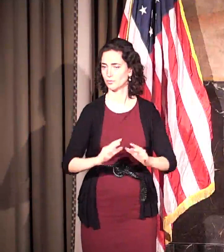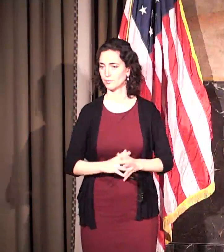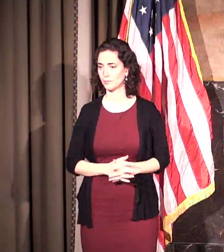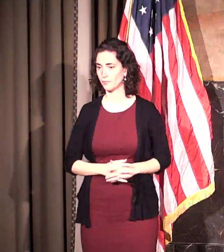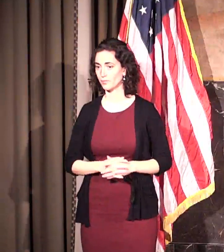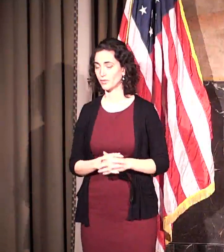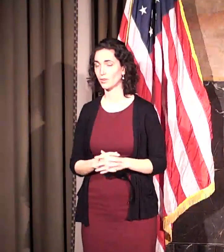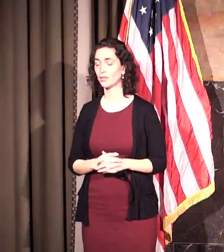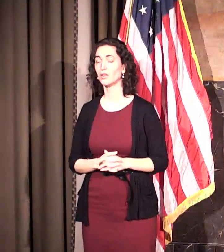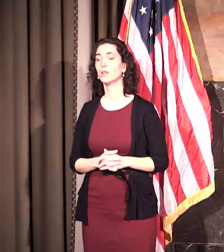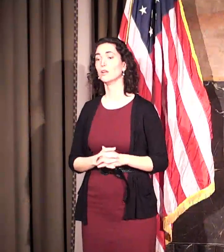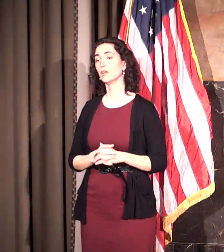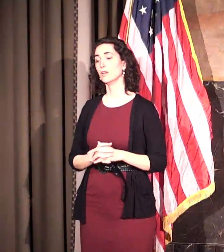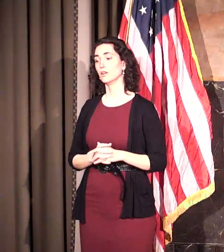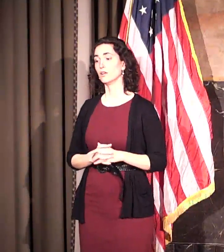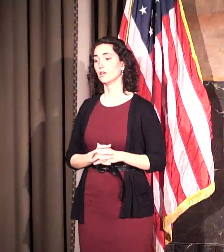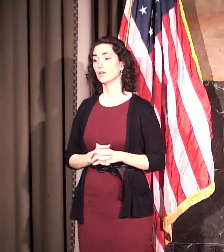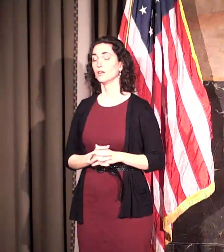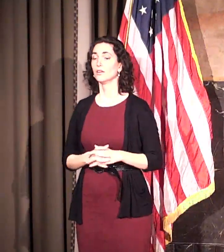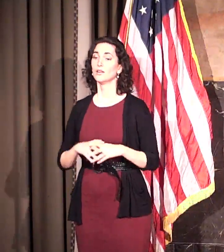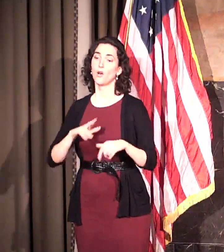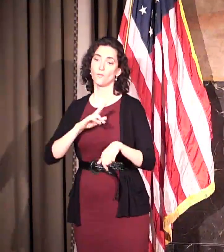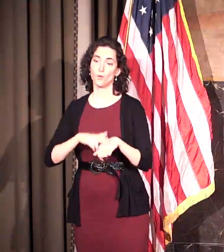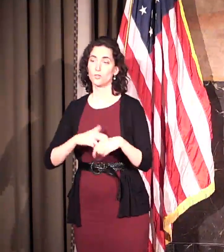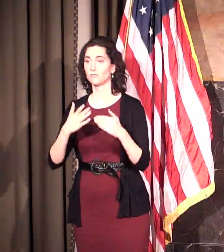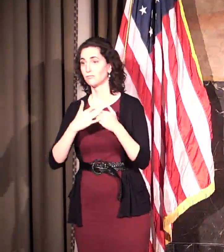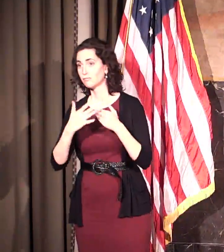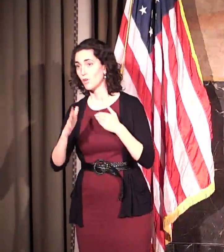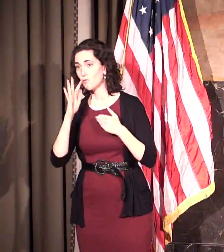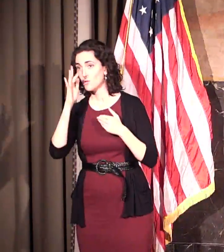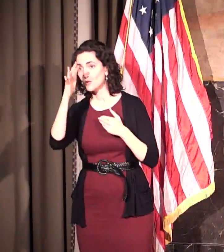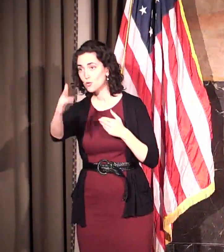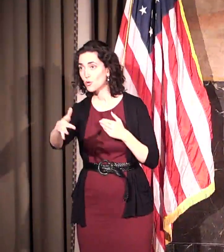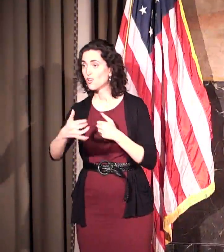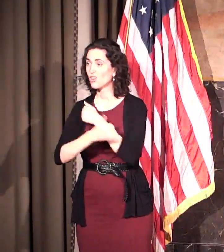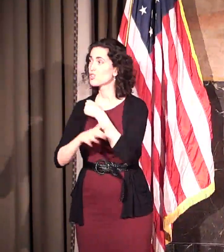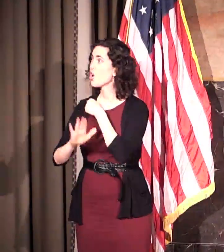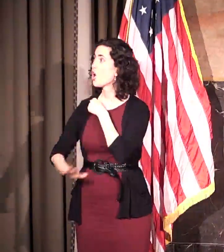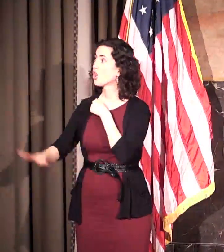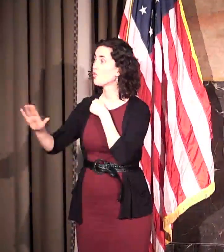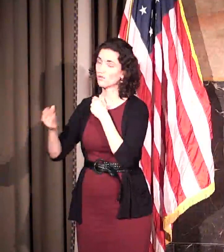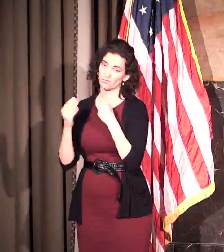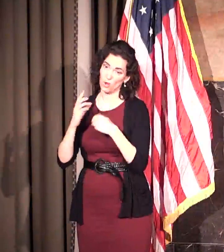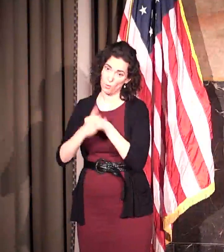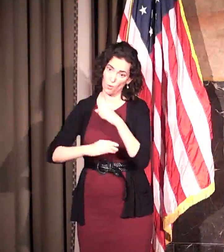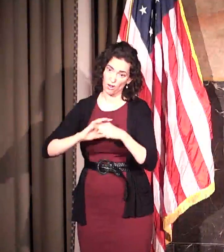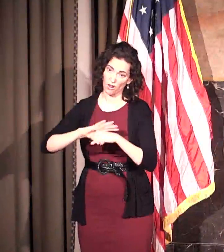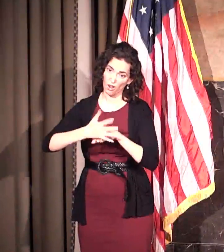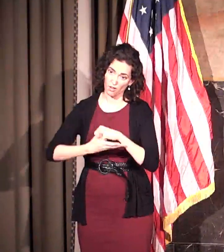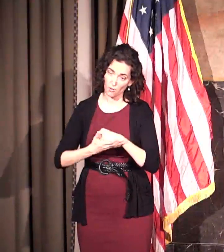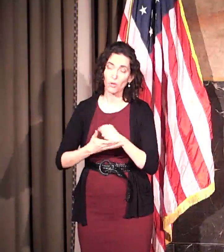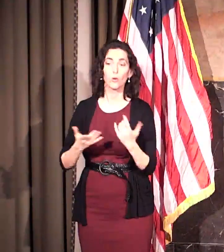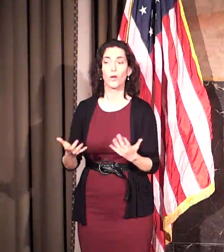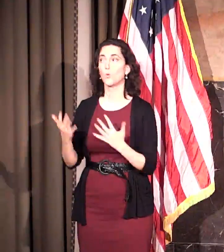that, we still, like the rest of the country and really the rest of the world, we anxiously await